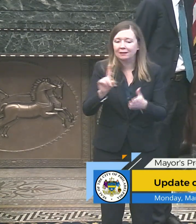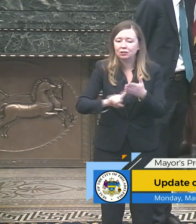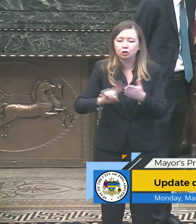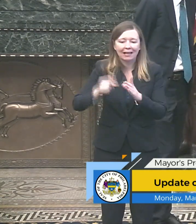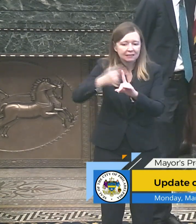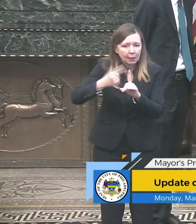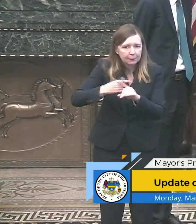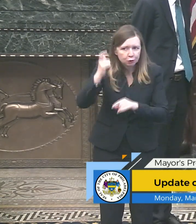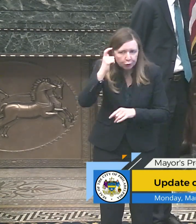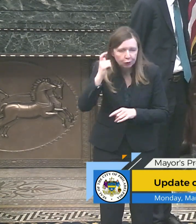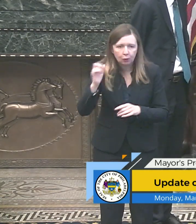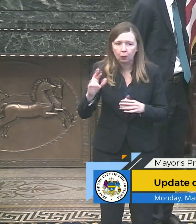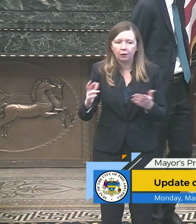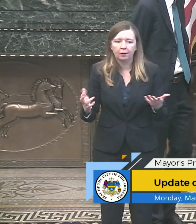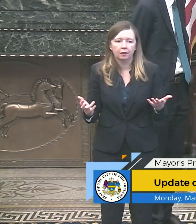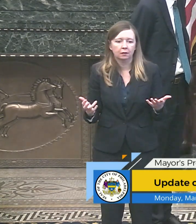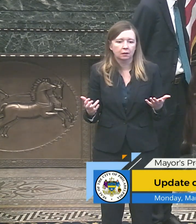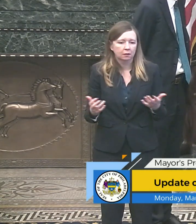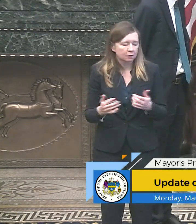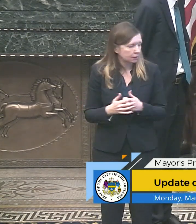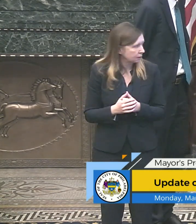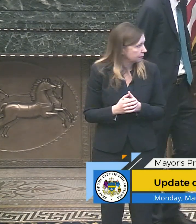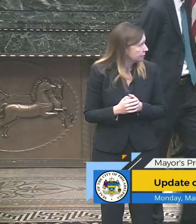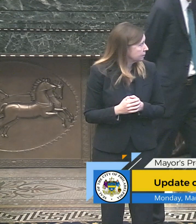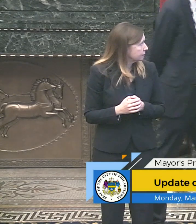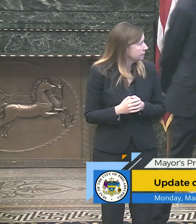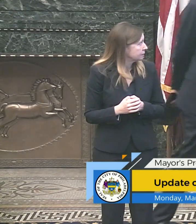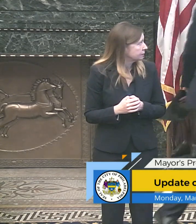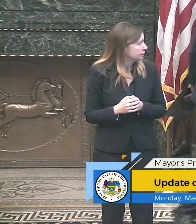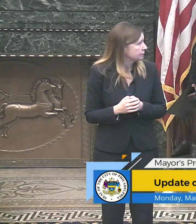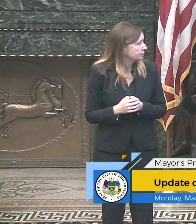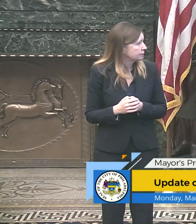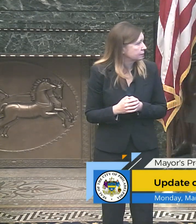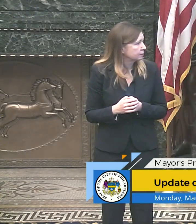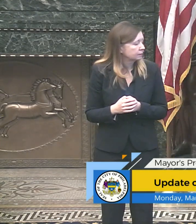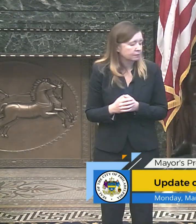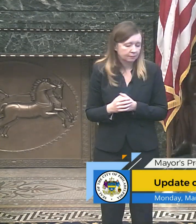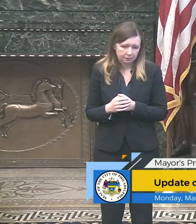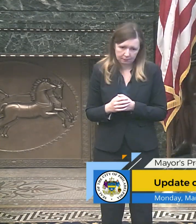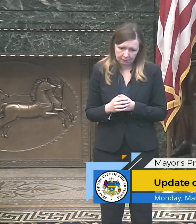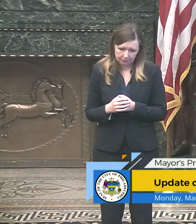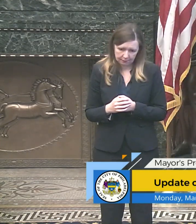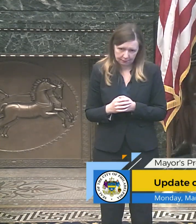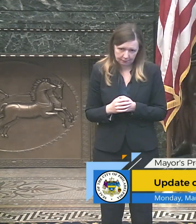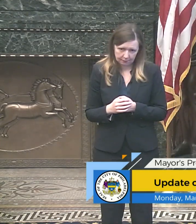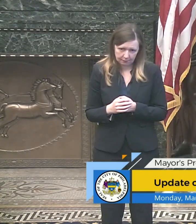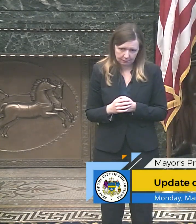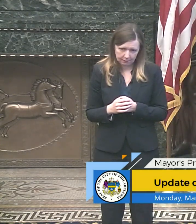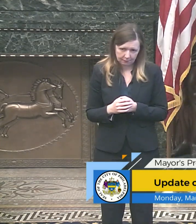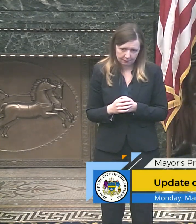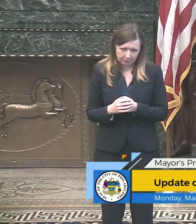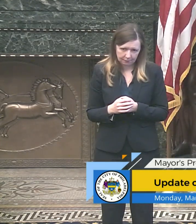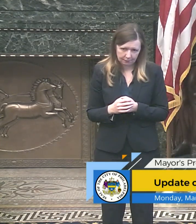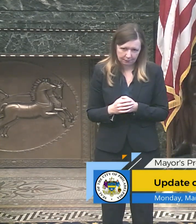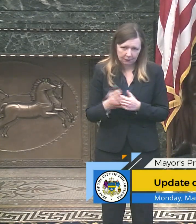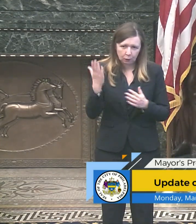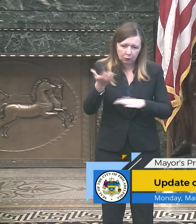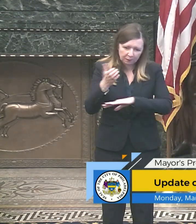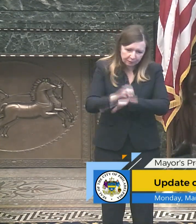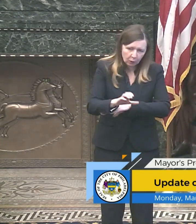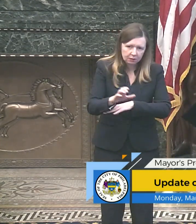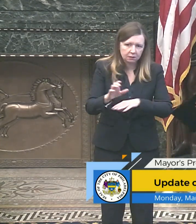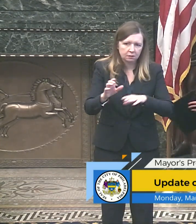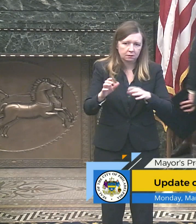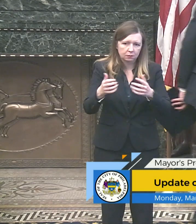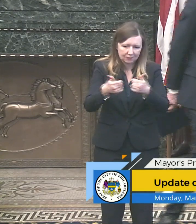anything of that nature when they arrive at 30th Street or bus depots? Any, that you might try to be enforcing to make sure that people